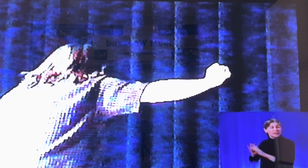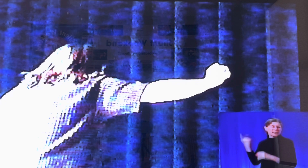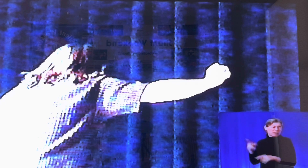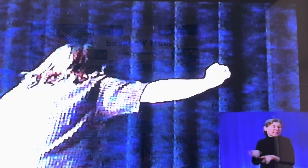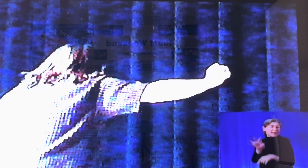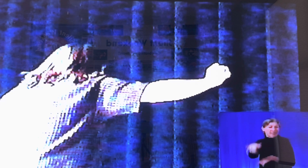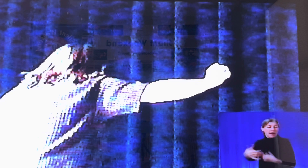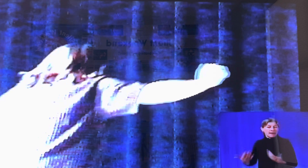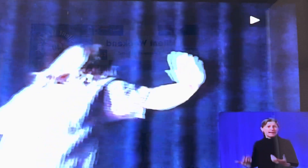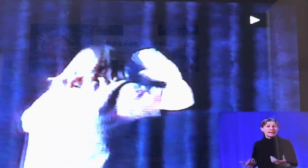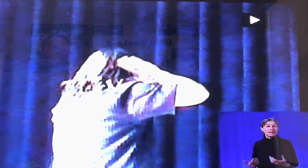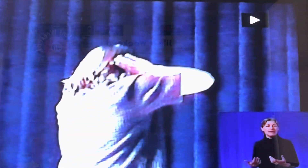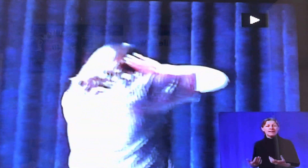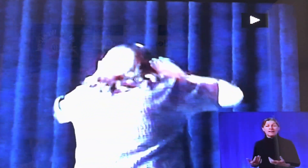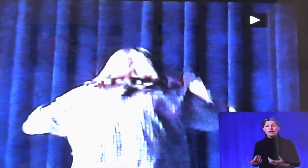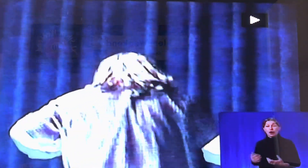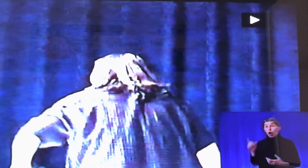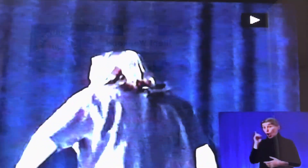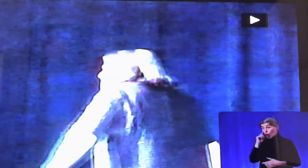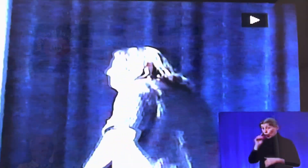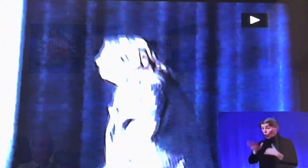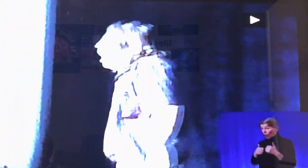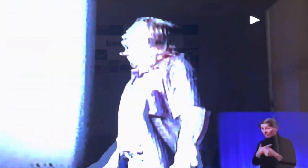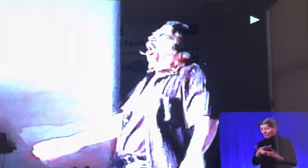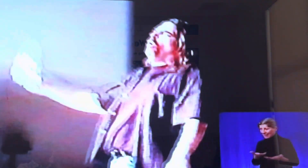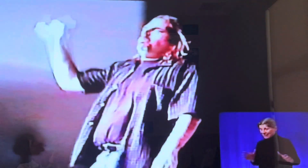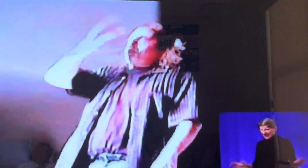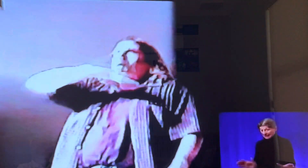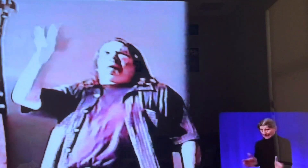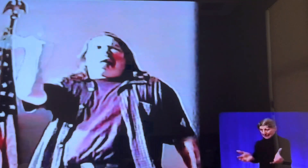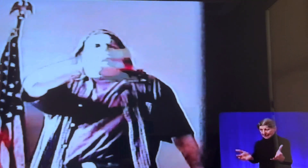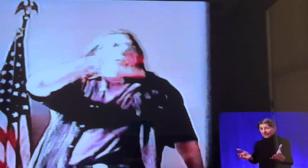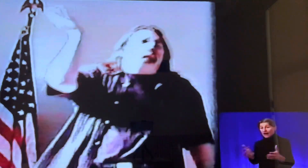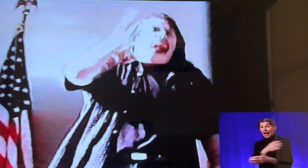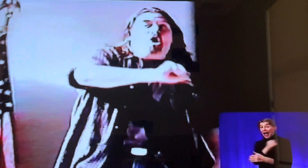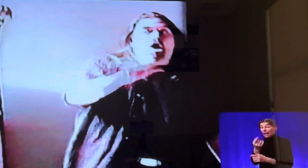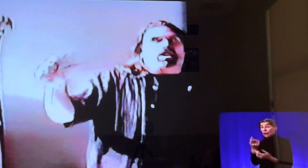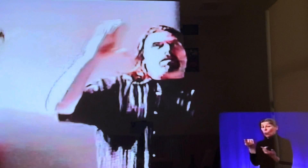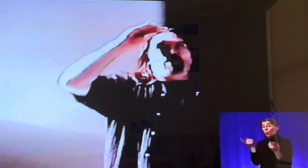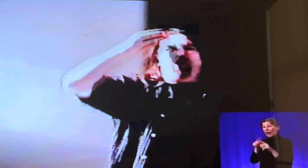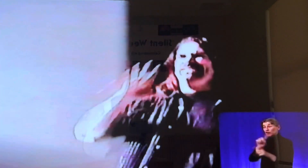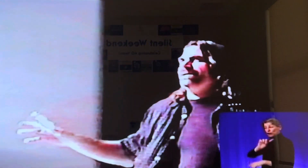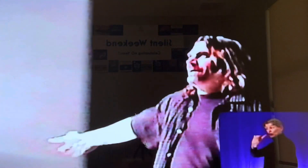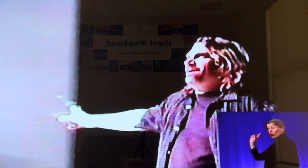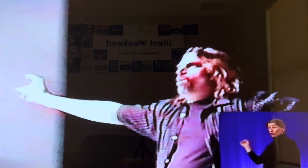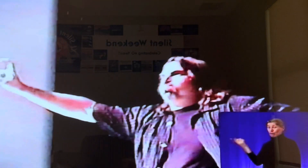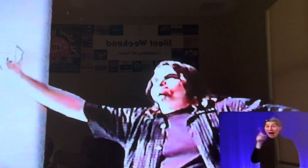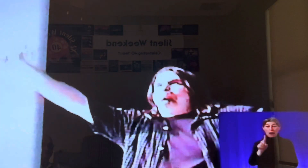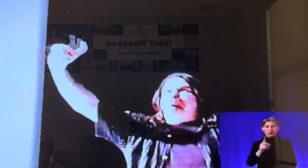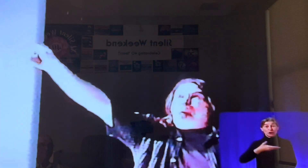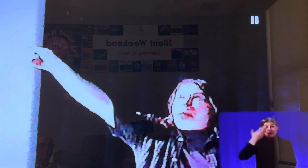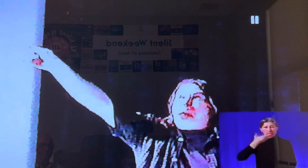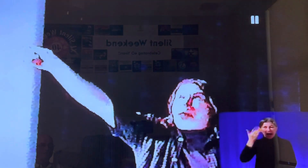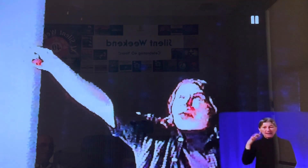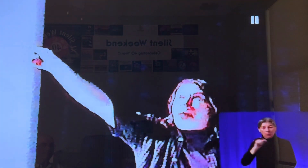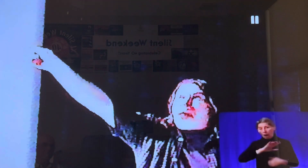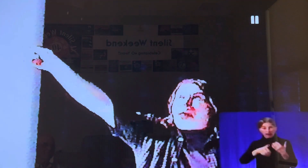that, heard all this, and when she turned around, she smelled all of it. Now there's